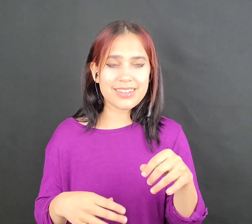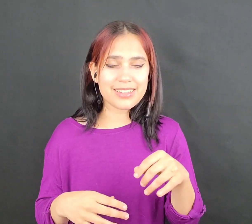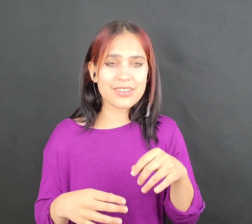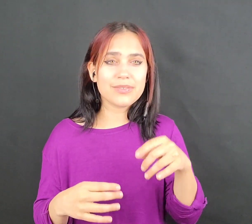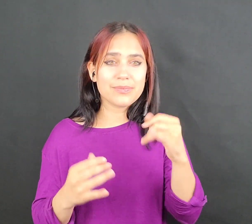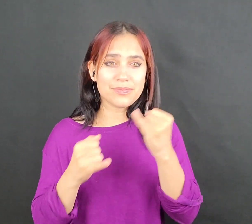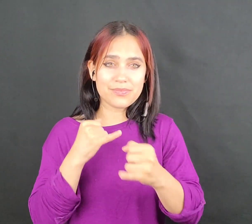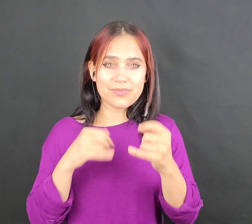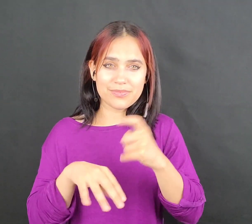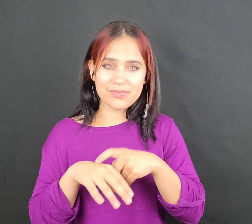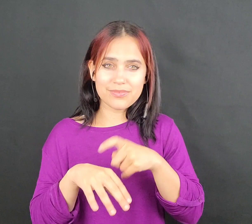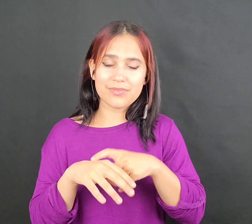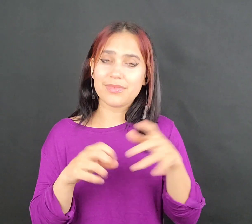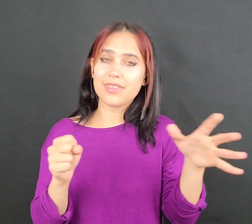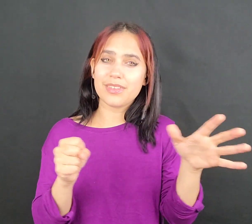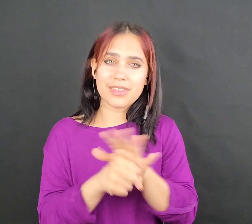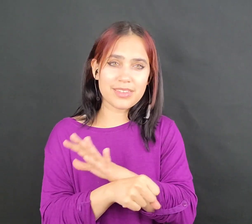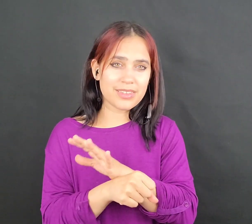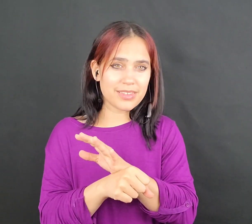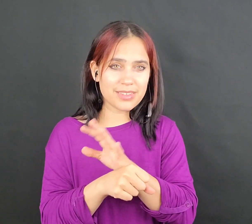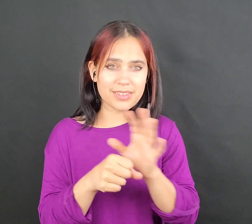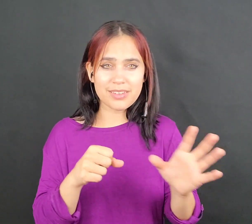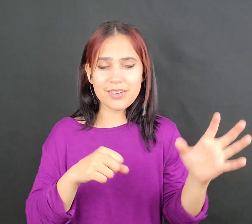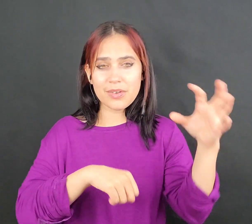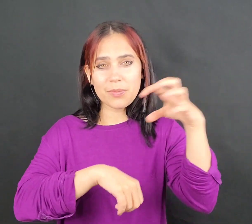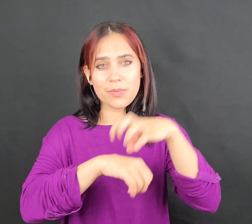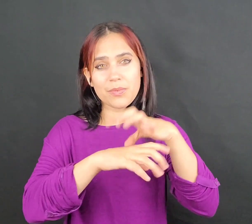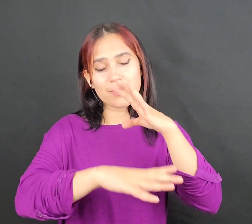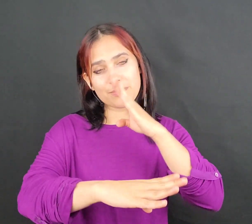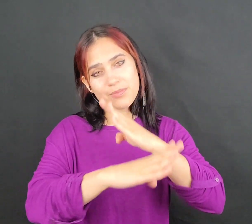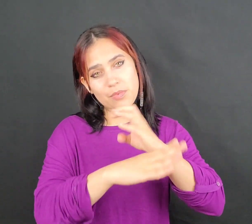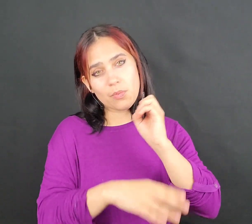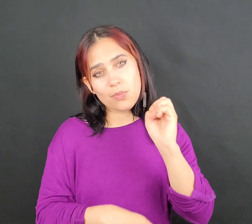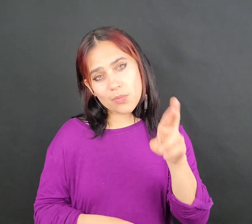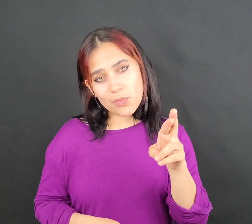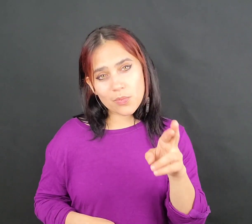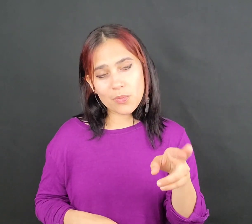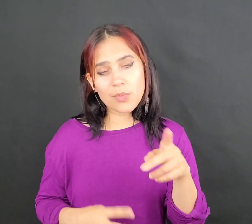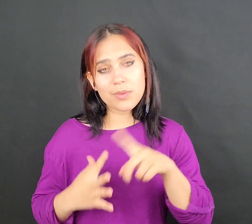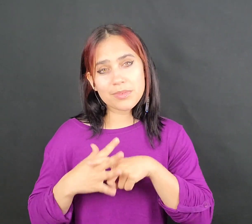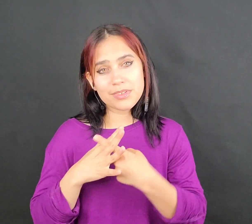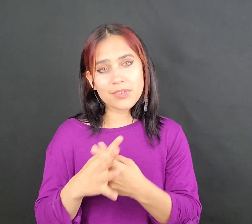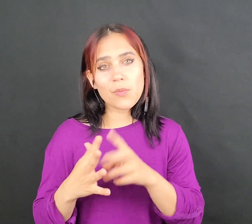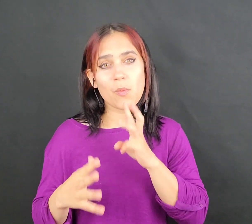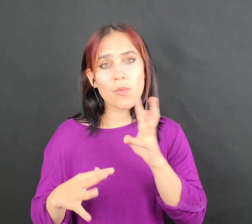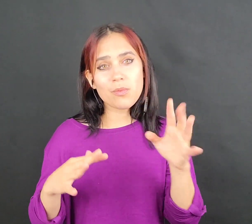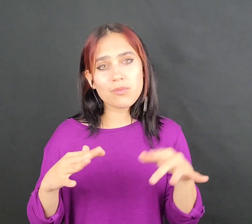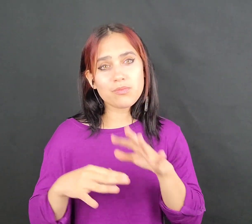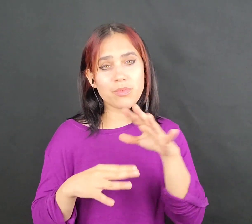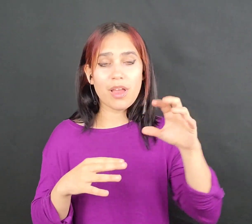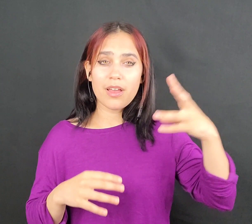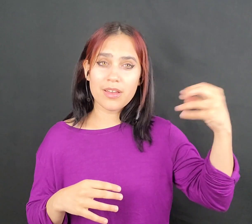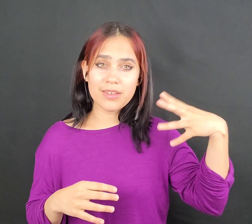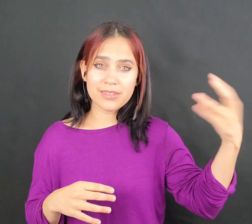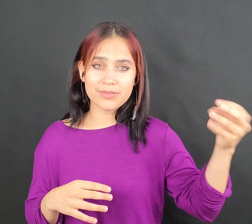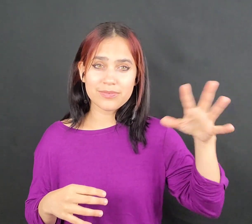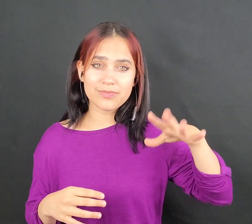water begins flowing on the outside surface of the hollow tube. Stalagmite. This is a type of rock formation